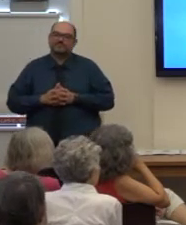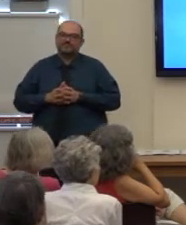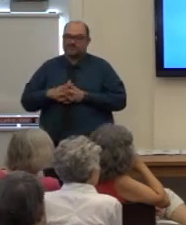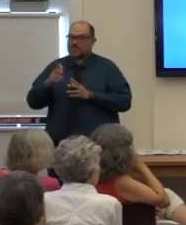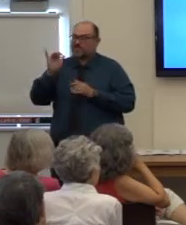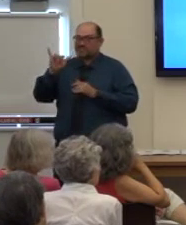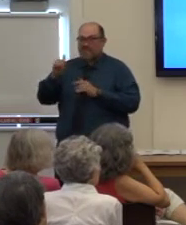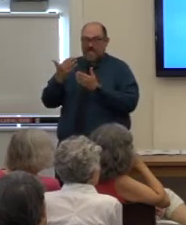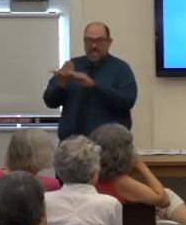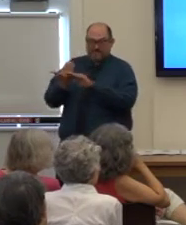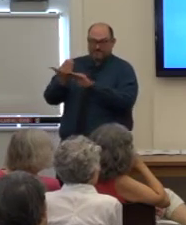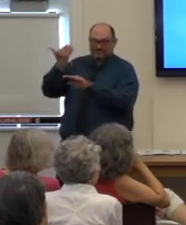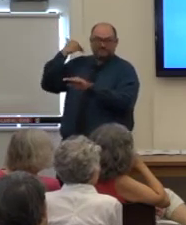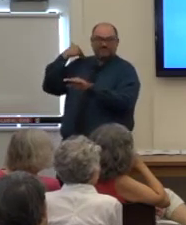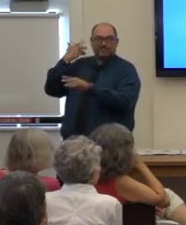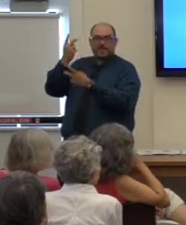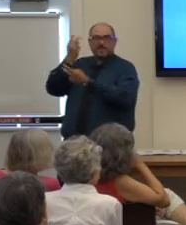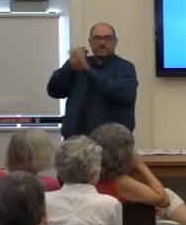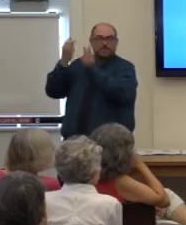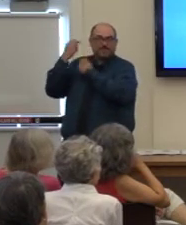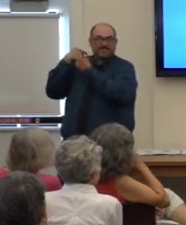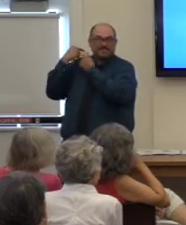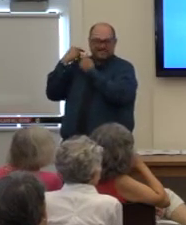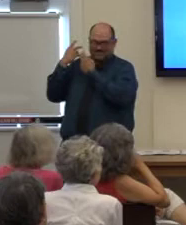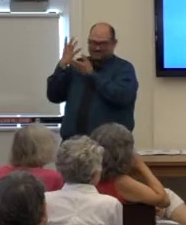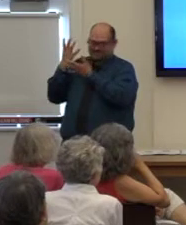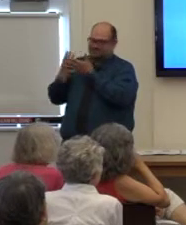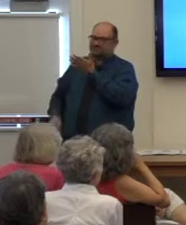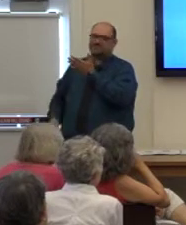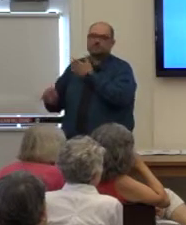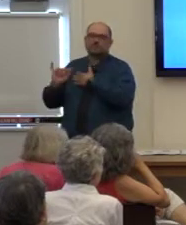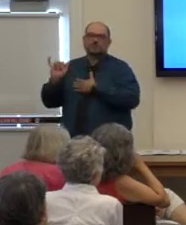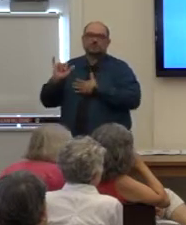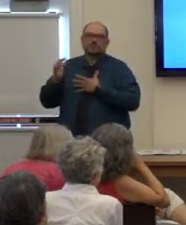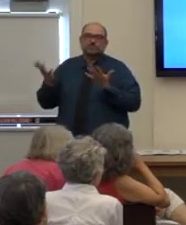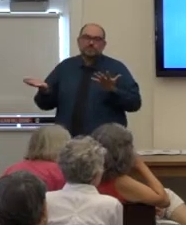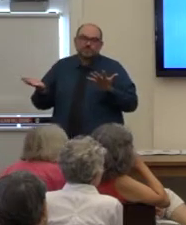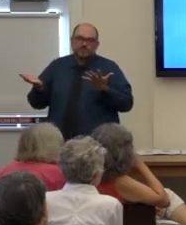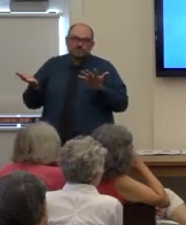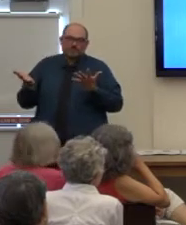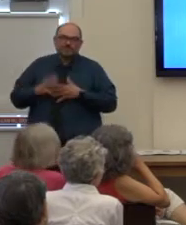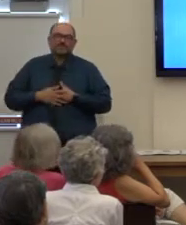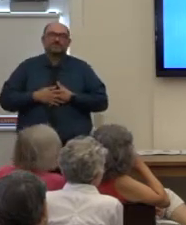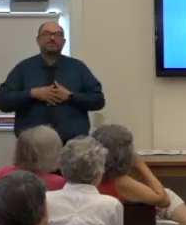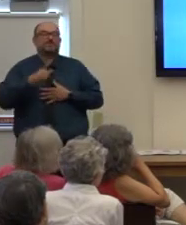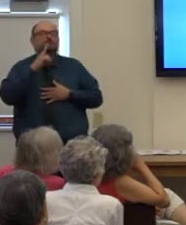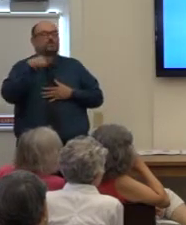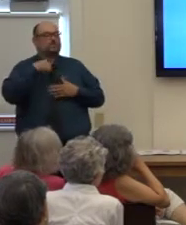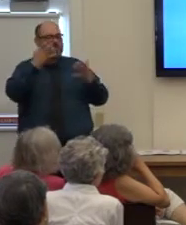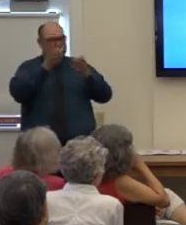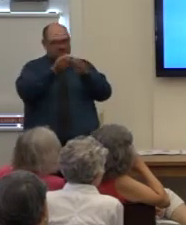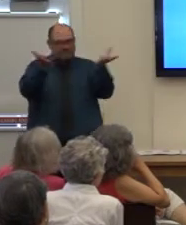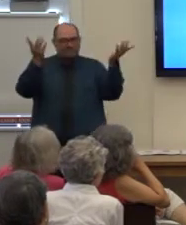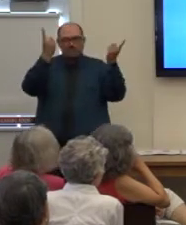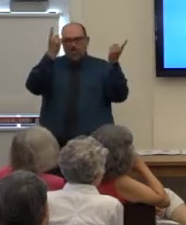Deaf community. If I can leave you with one thought, it would be this.